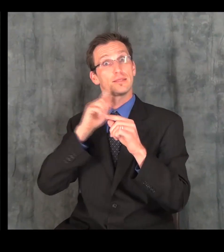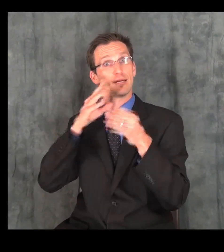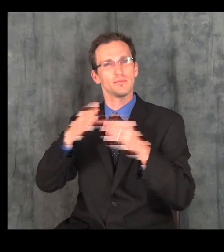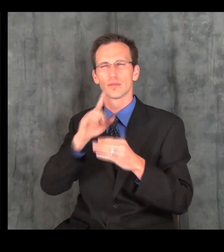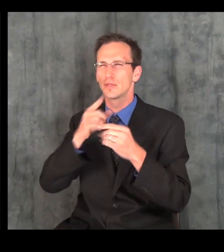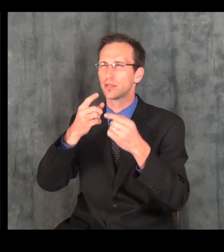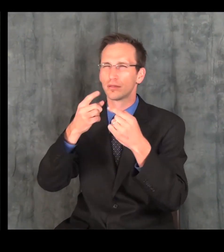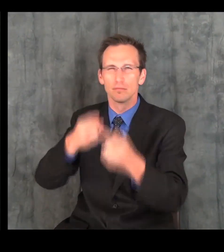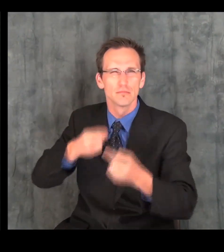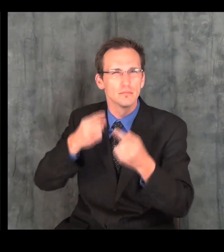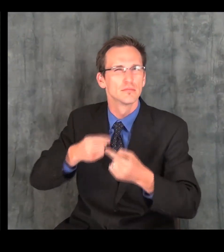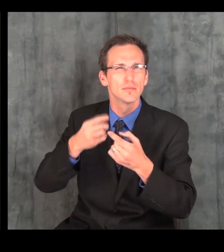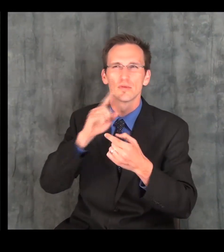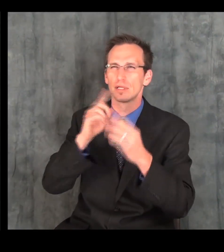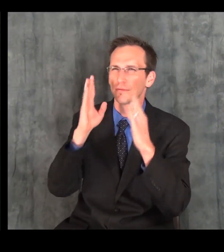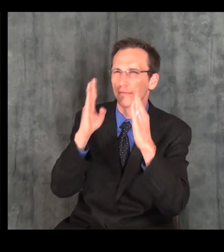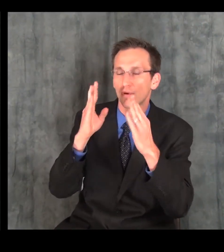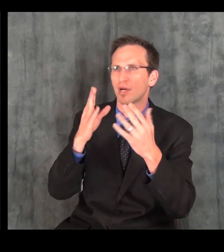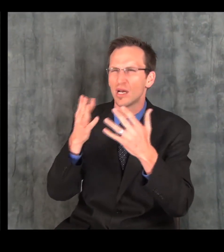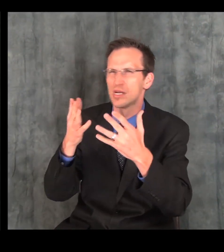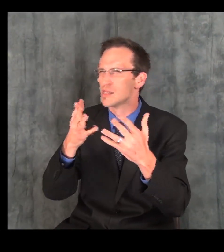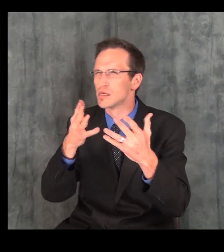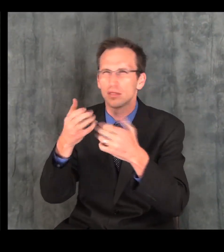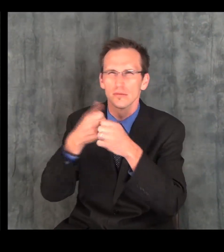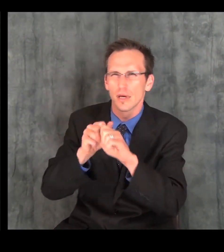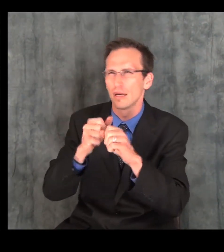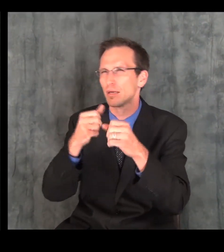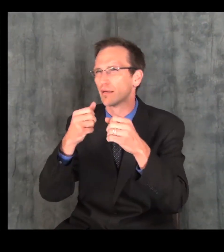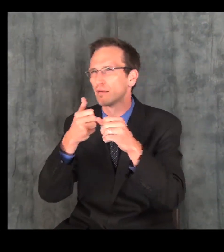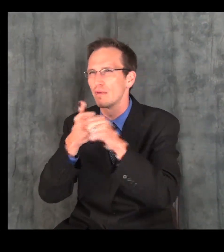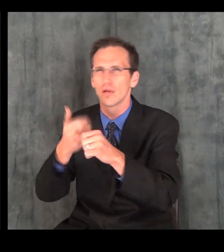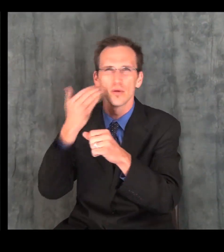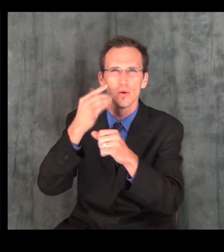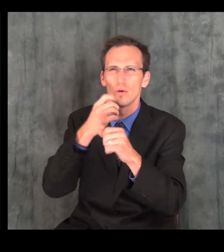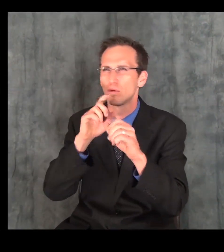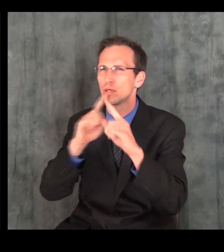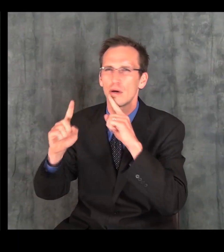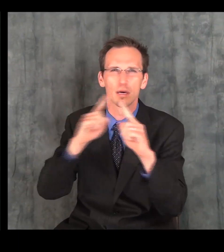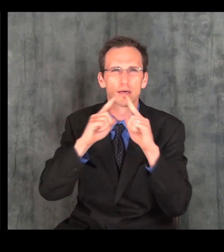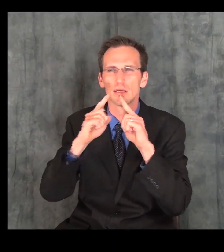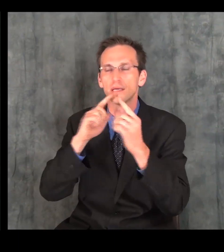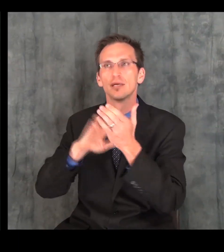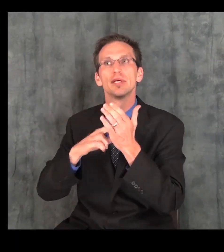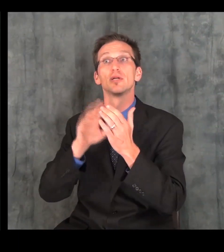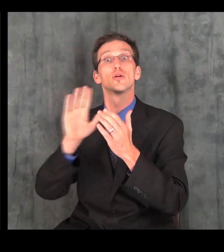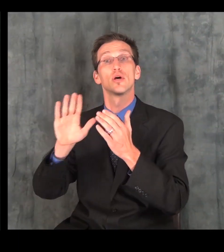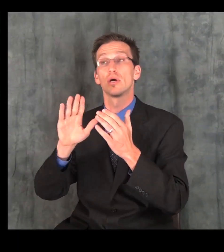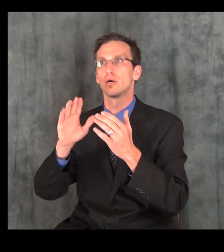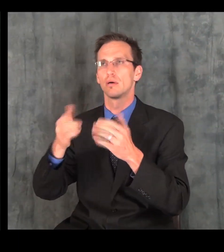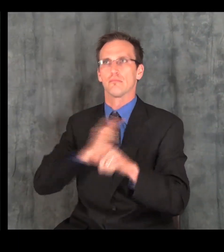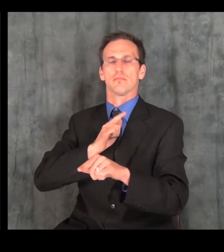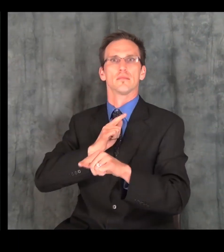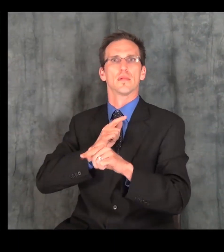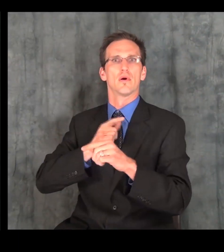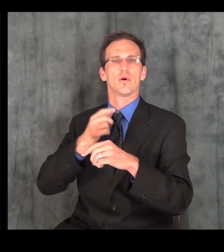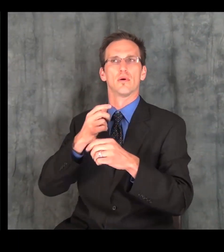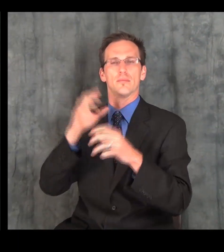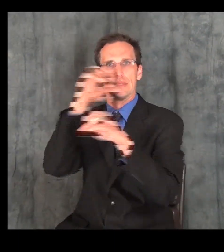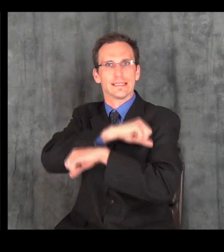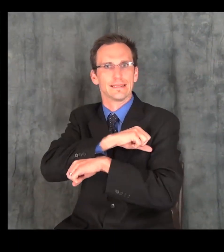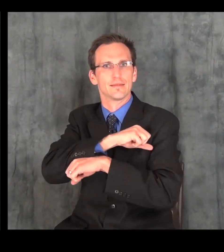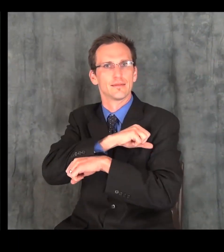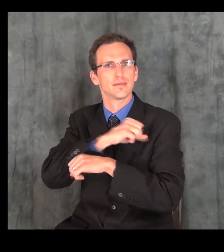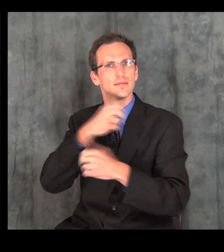just trying to follow that she missed her cue, and found it difficult to respond. And she commented on that